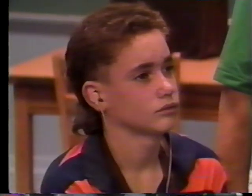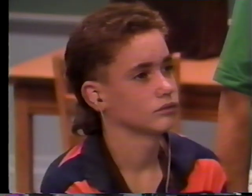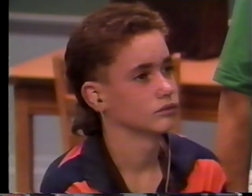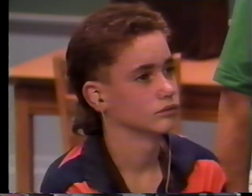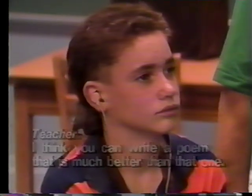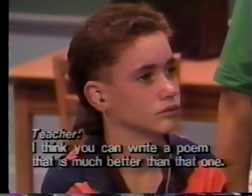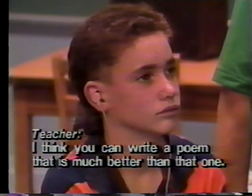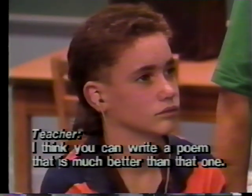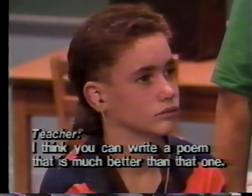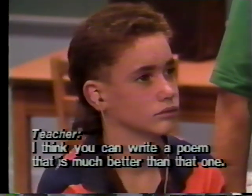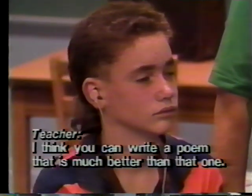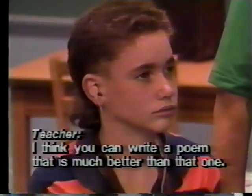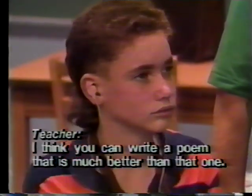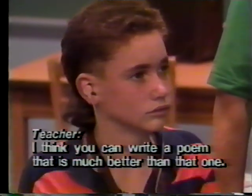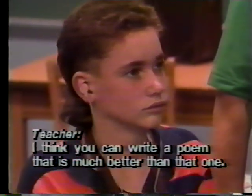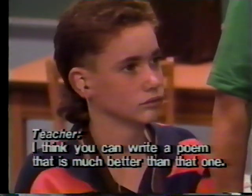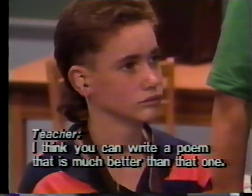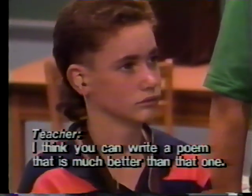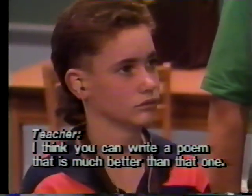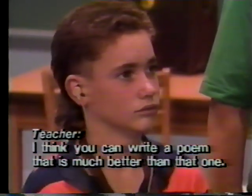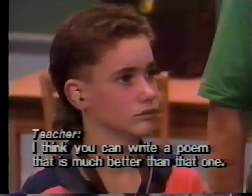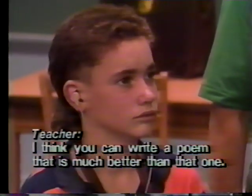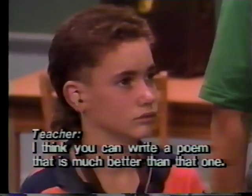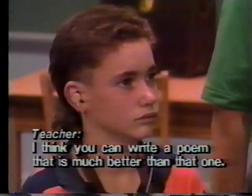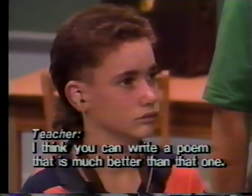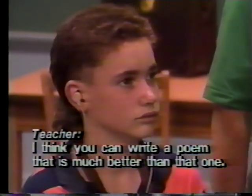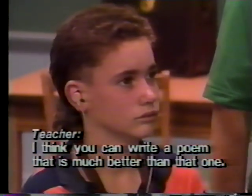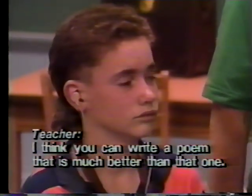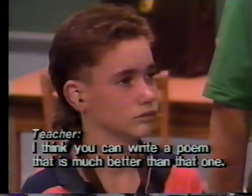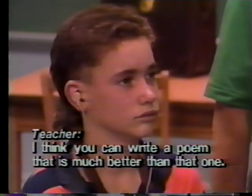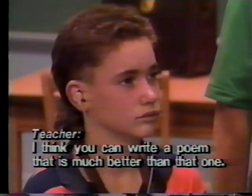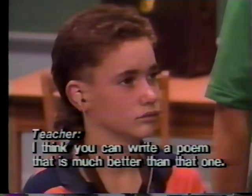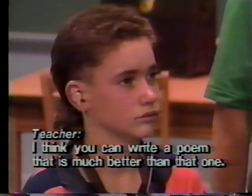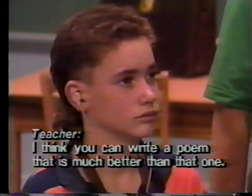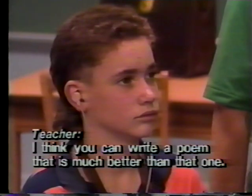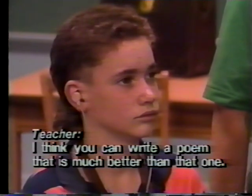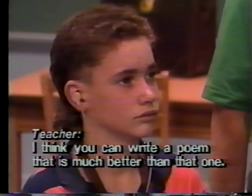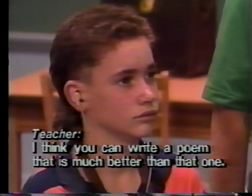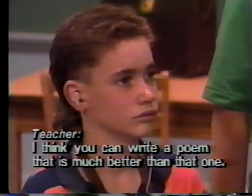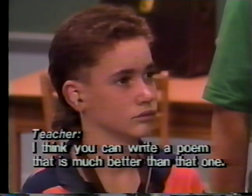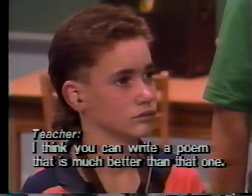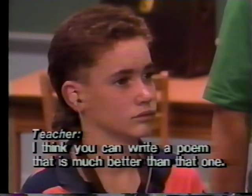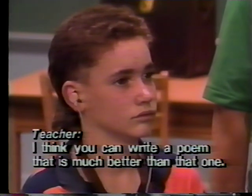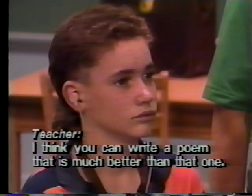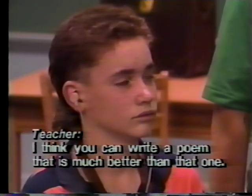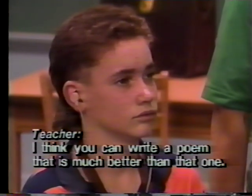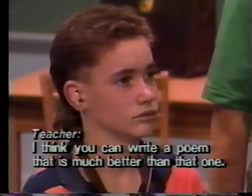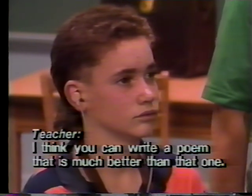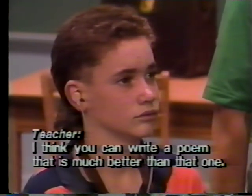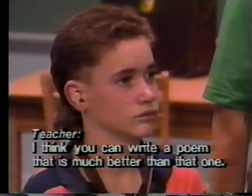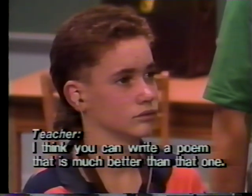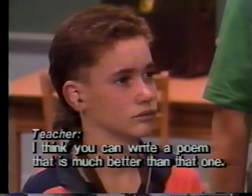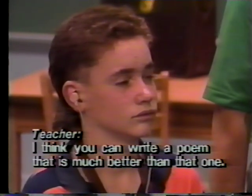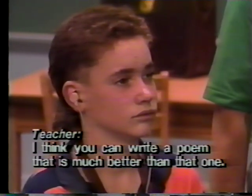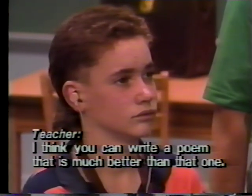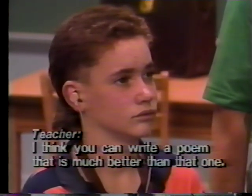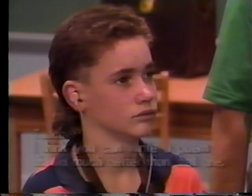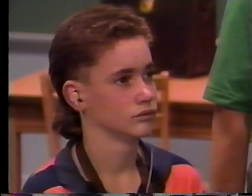I think that you can write a poem that's much better than that one. Please